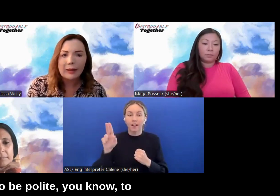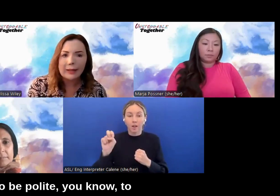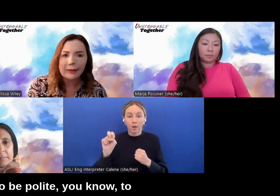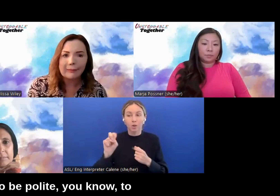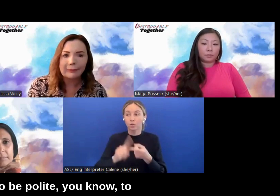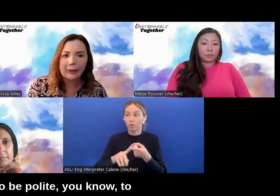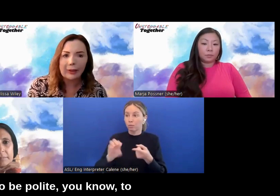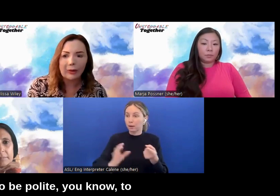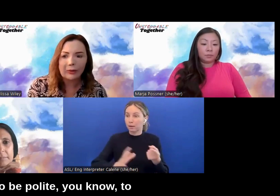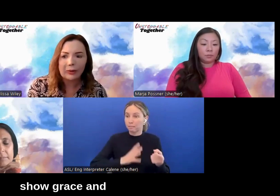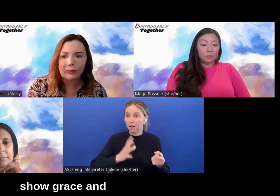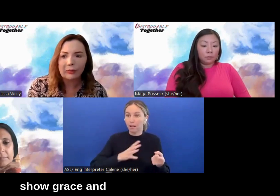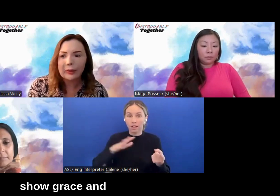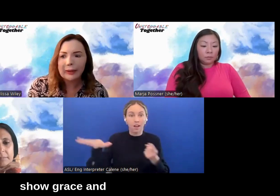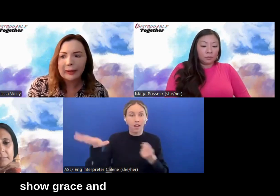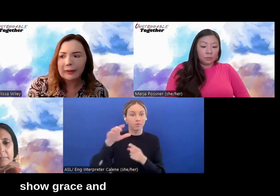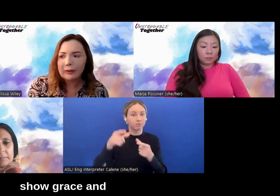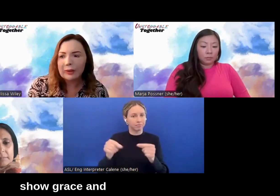polite,